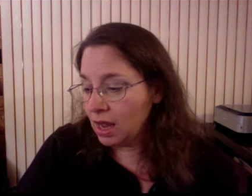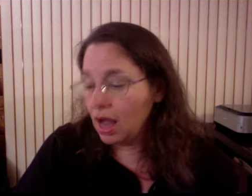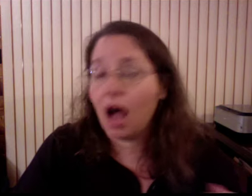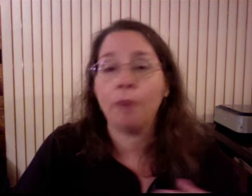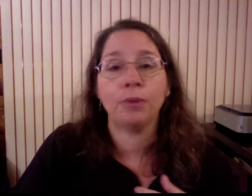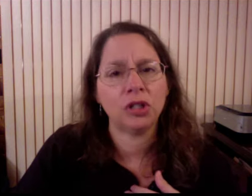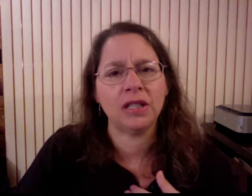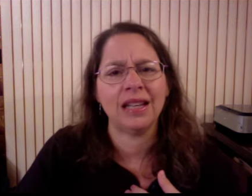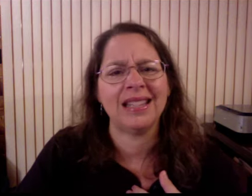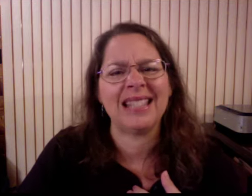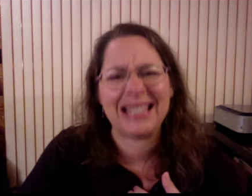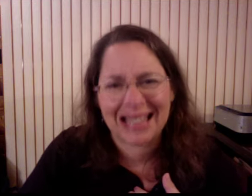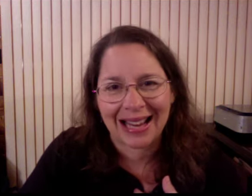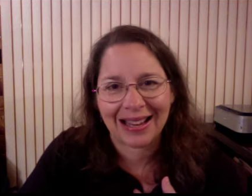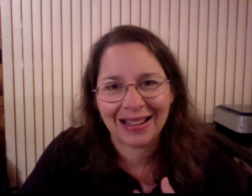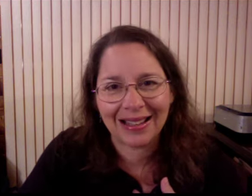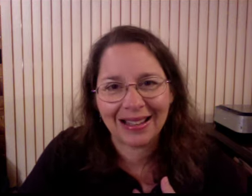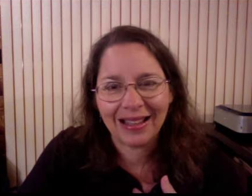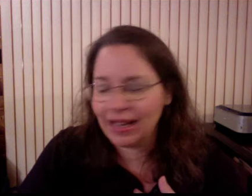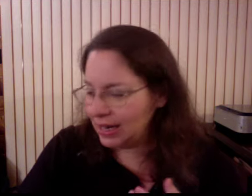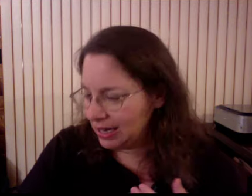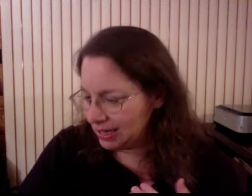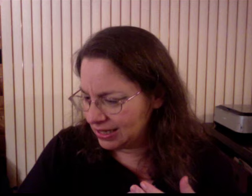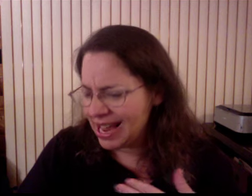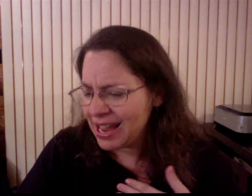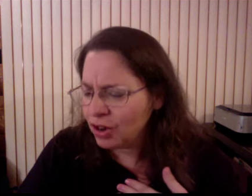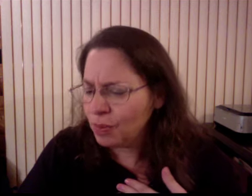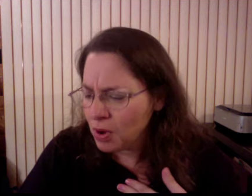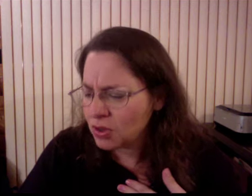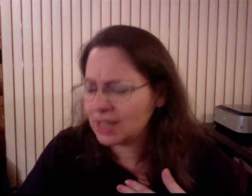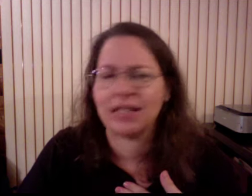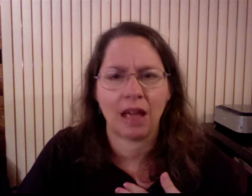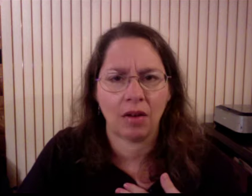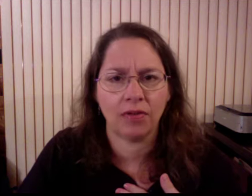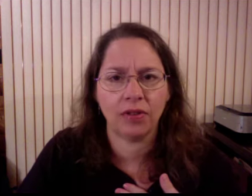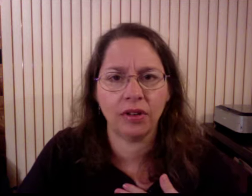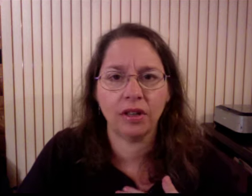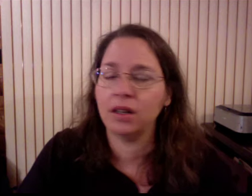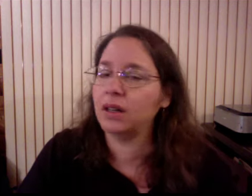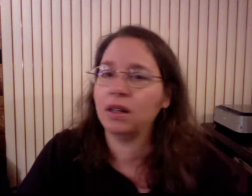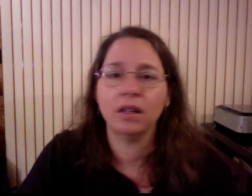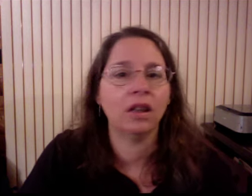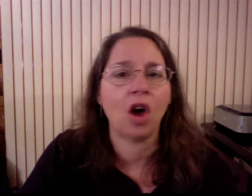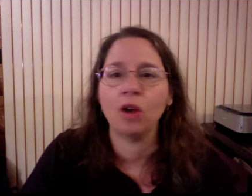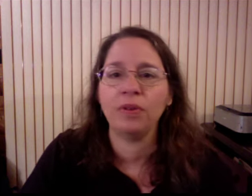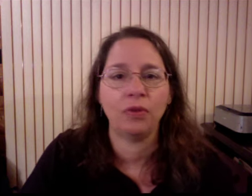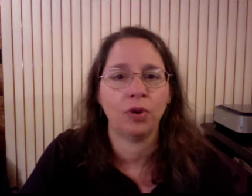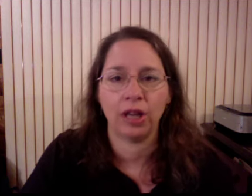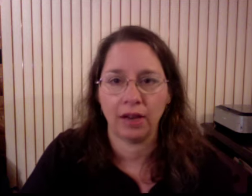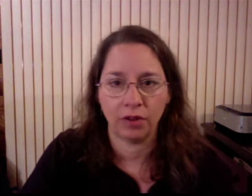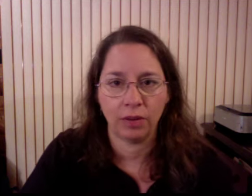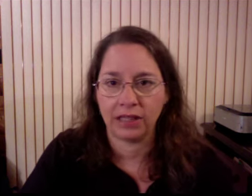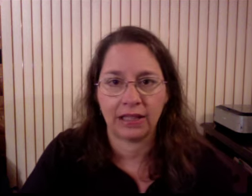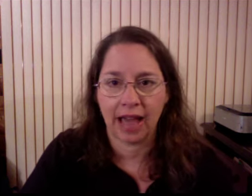A person is sick in his innermost self long before he ever commits the